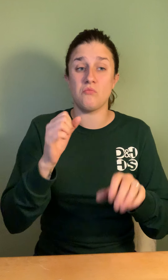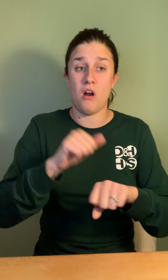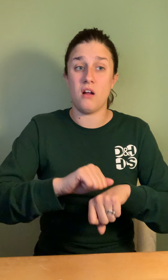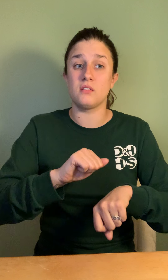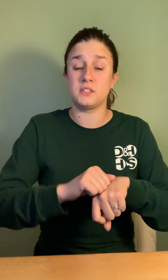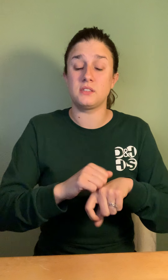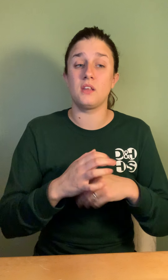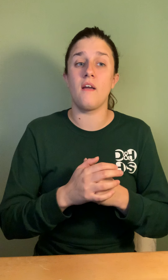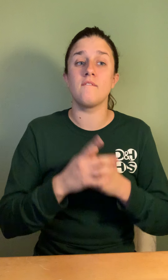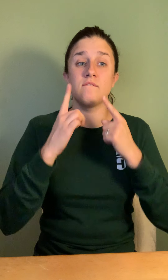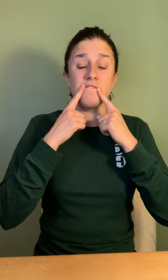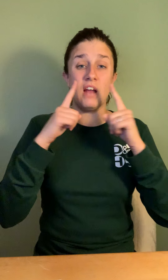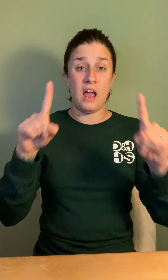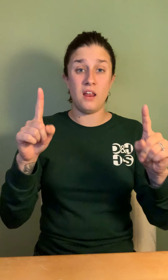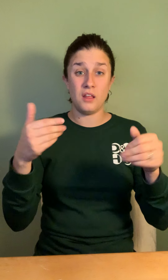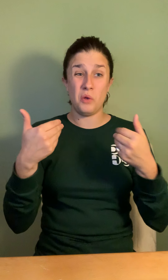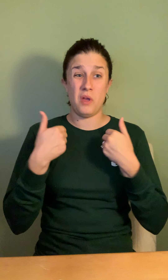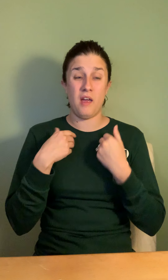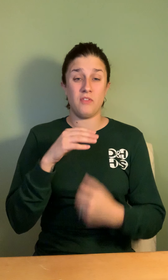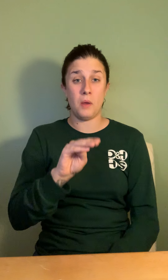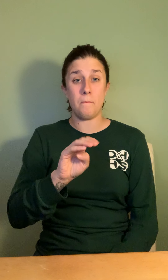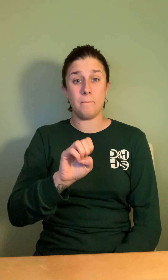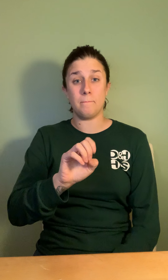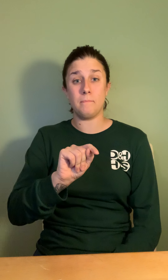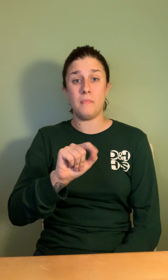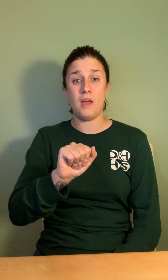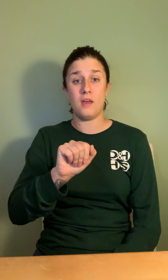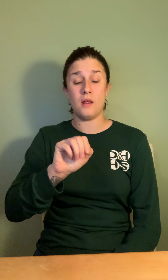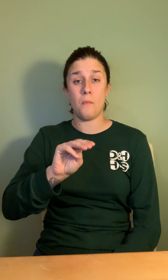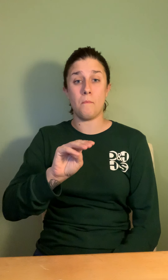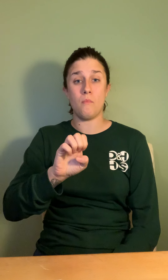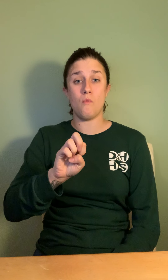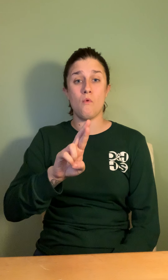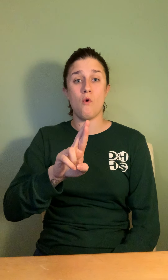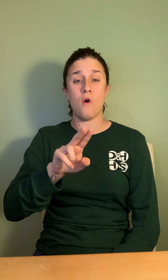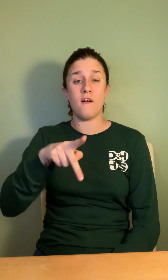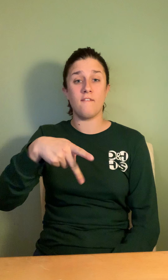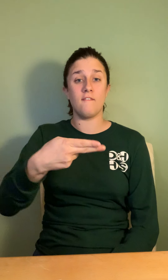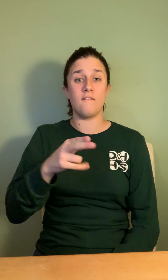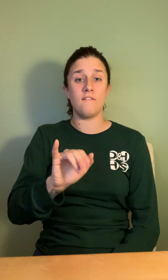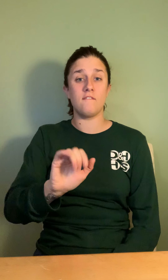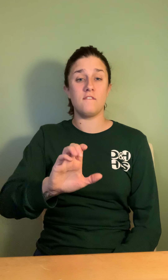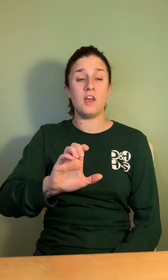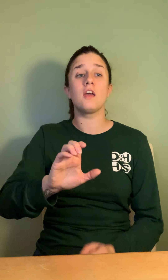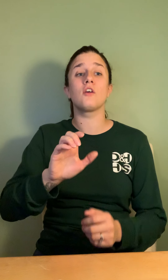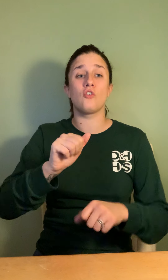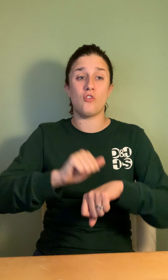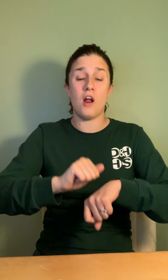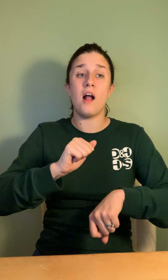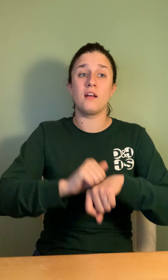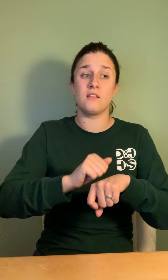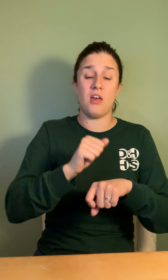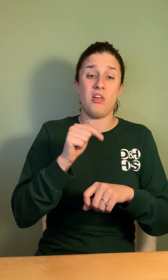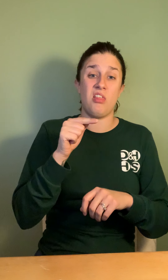Finally, we have our metamorphic rock, and remember, these form when rocks are exposed to intense heat and